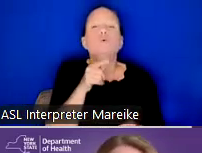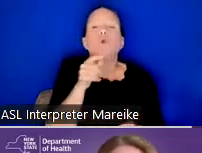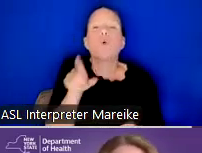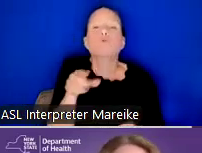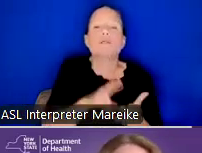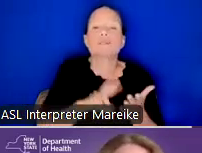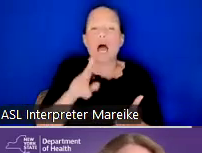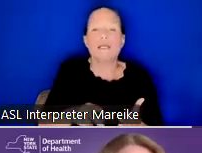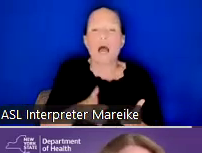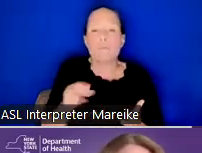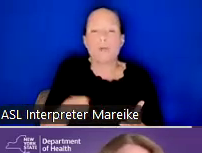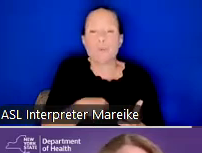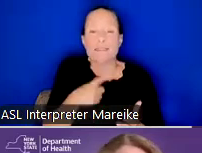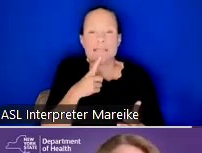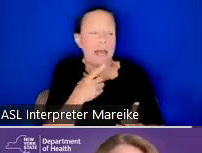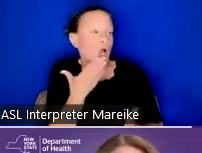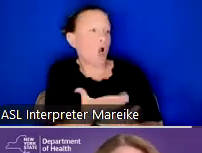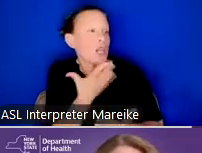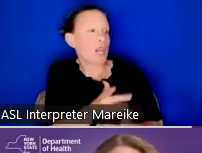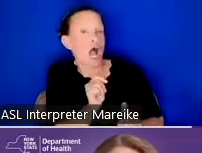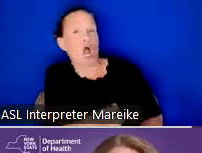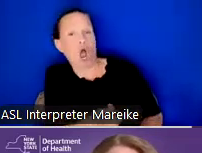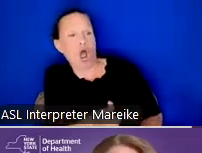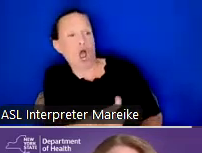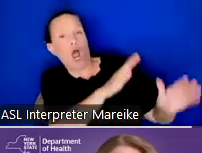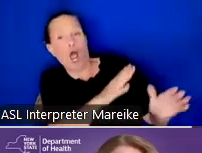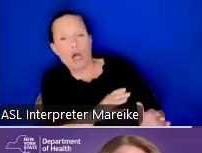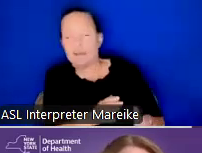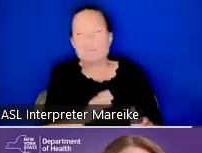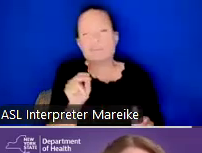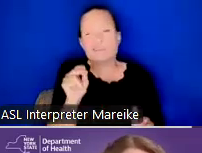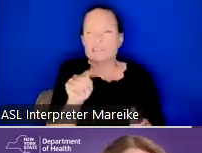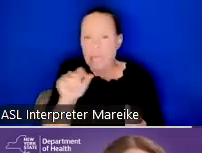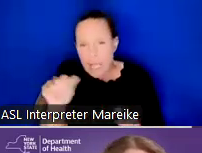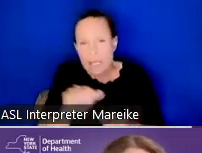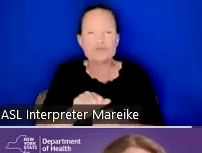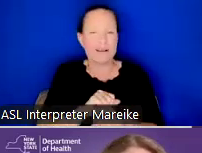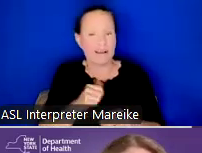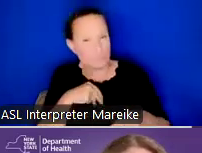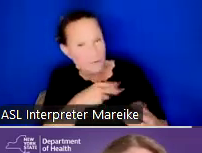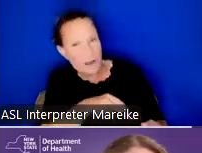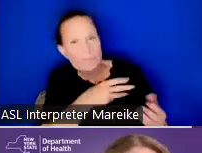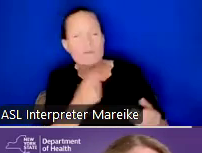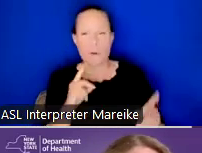luck. There's a lot of TA and training for anyone who signs up for the networks.